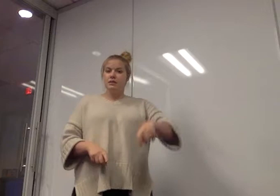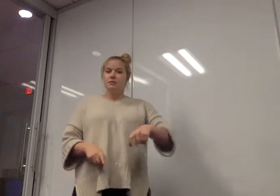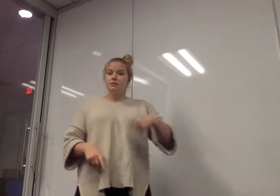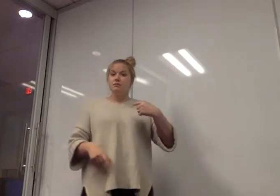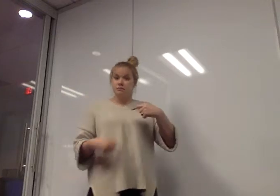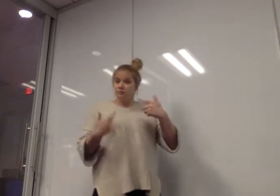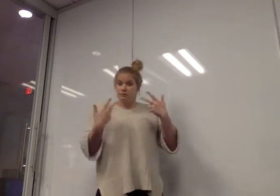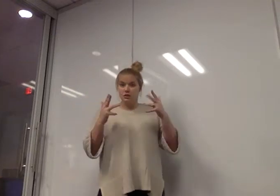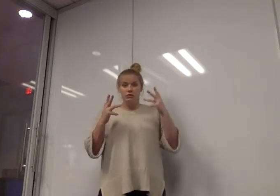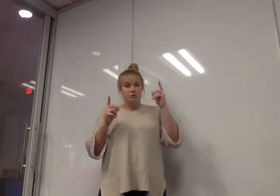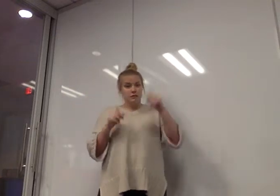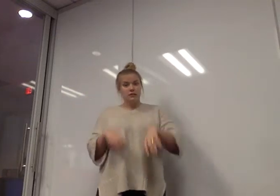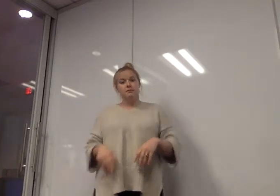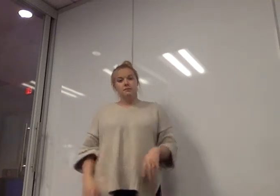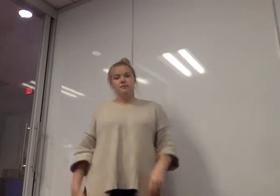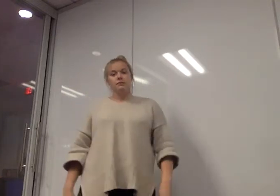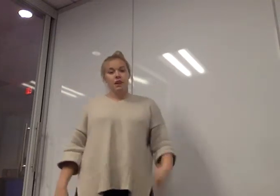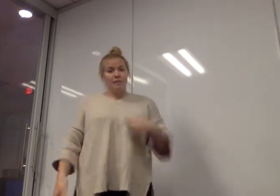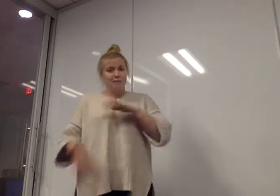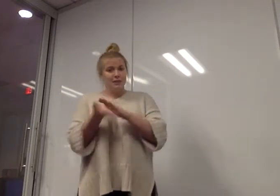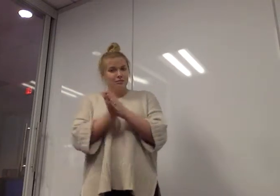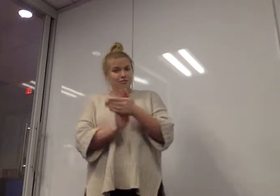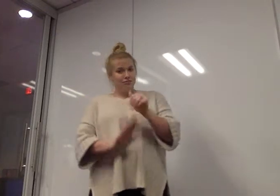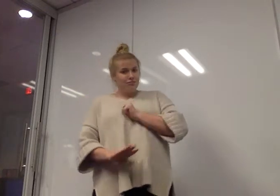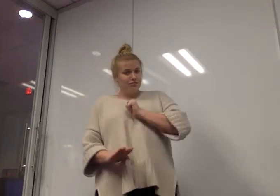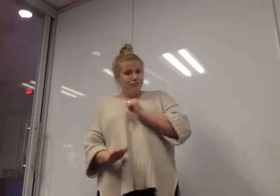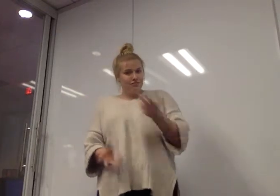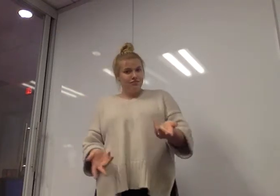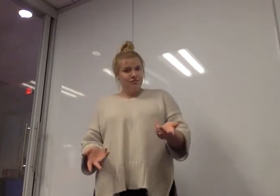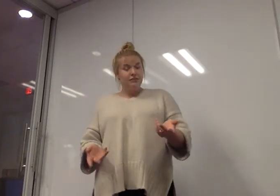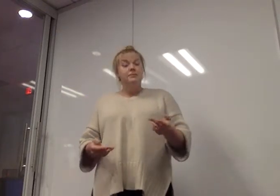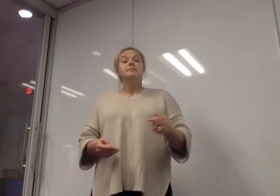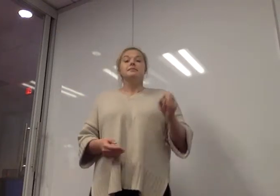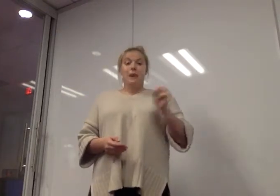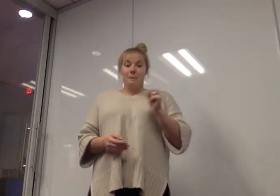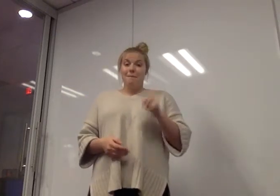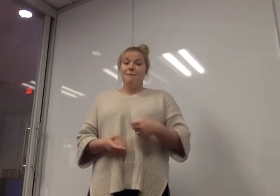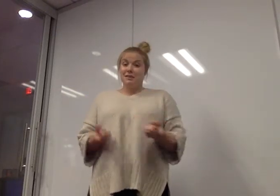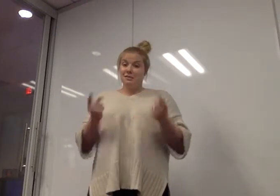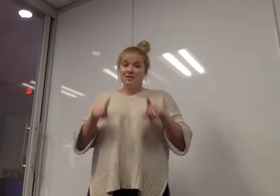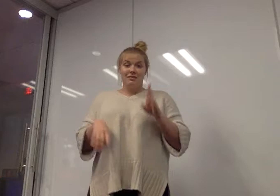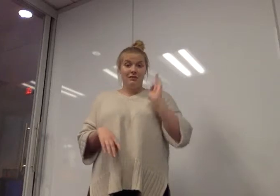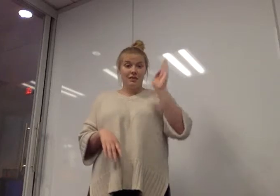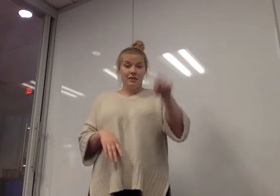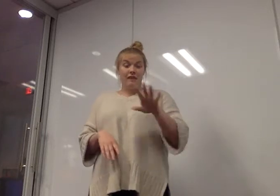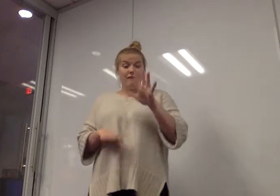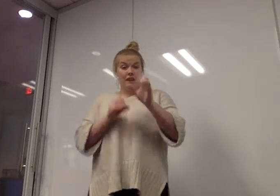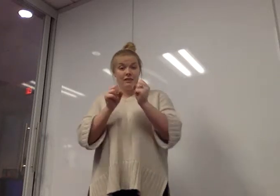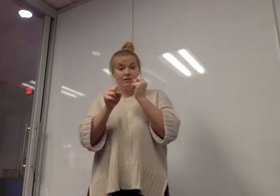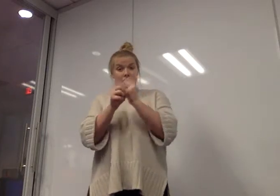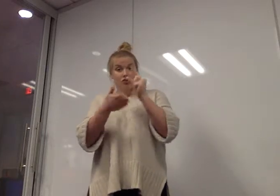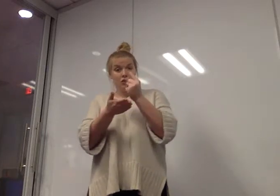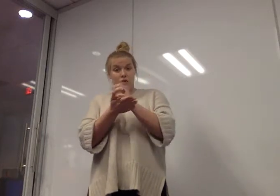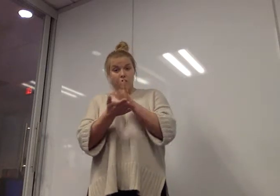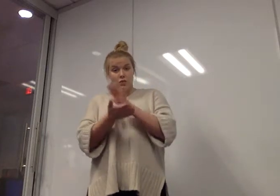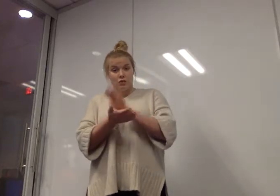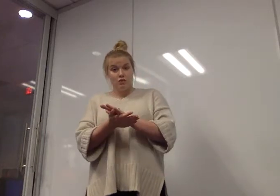it. I have become this. I am actually doing this. So that's what I did. 5 years in grad school. A few years, I'm at Northwestern. I